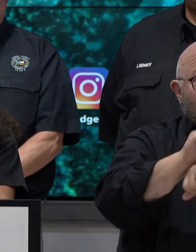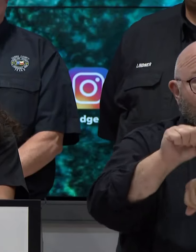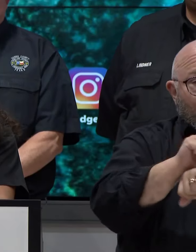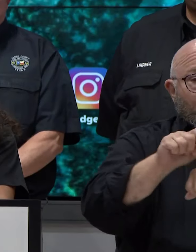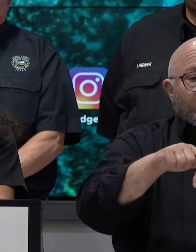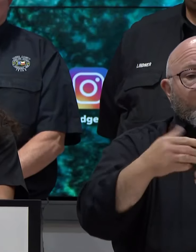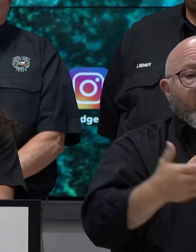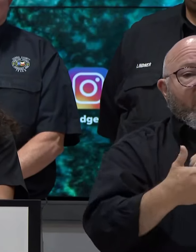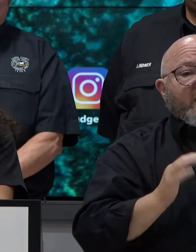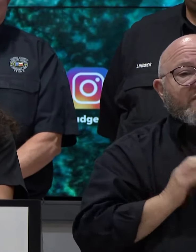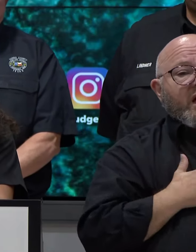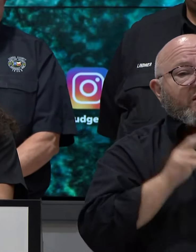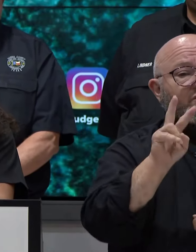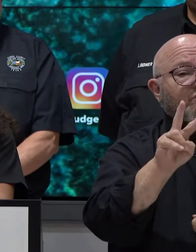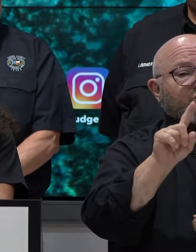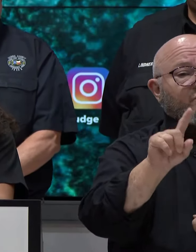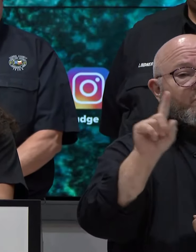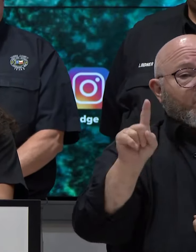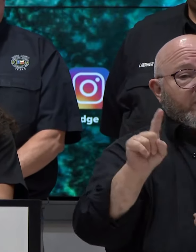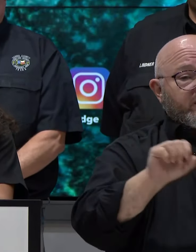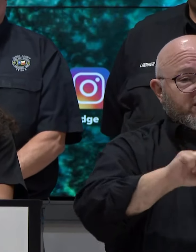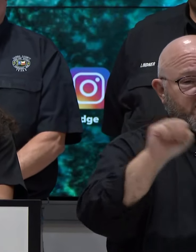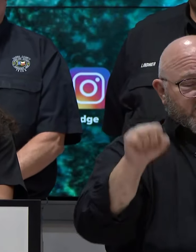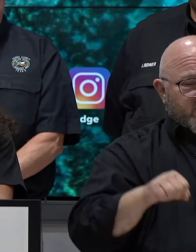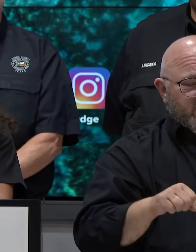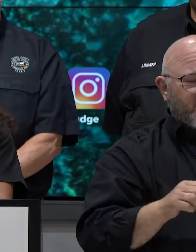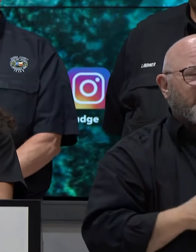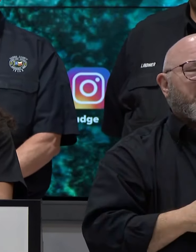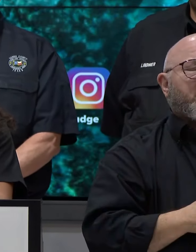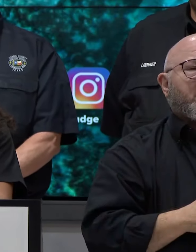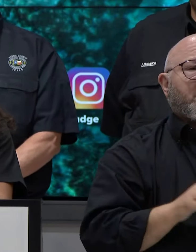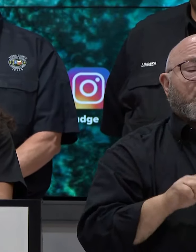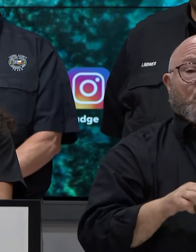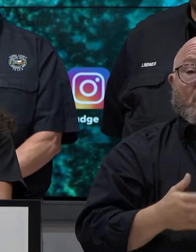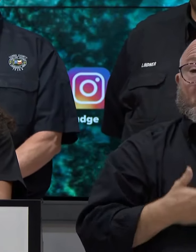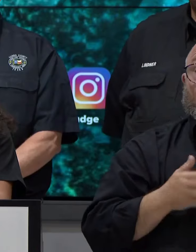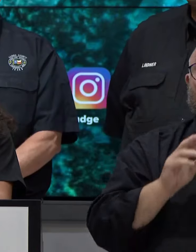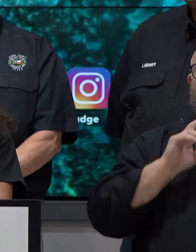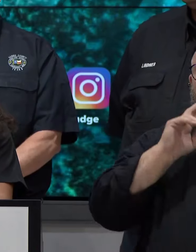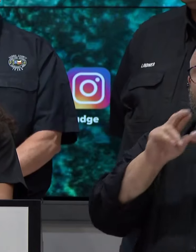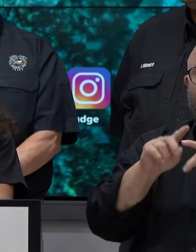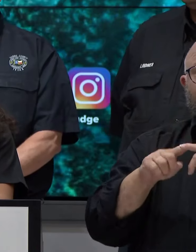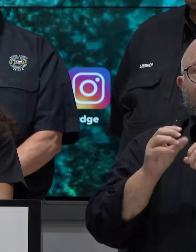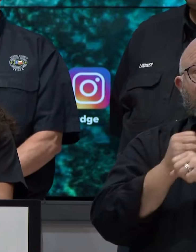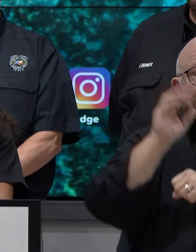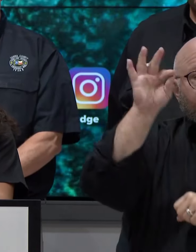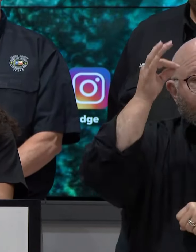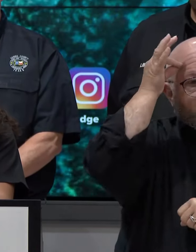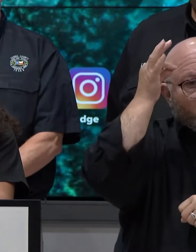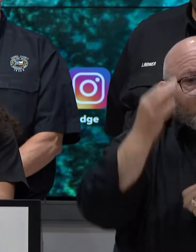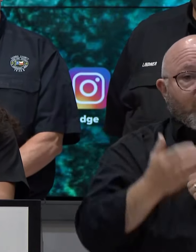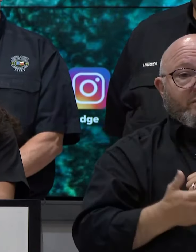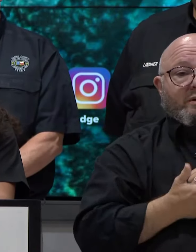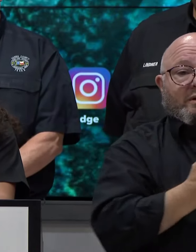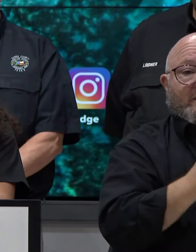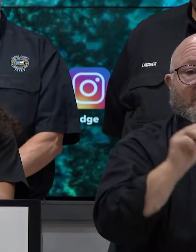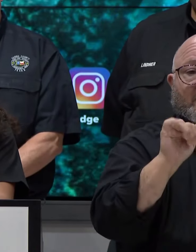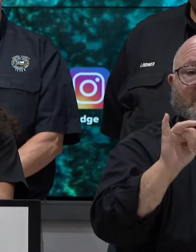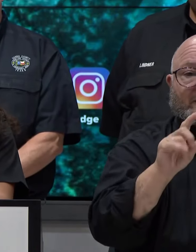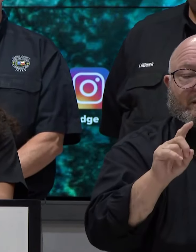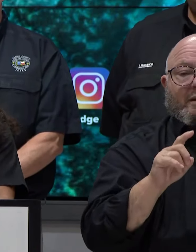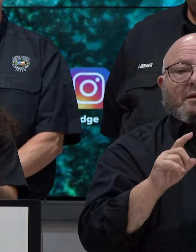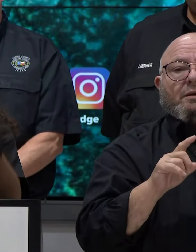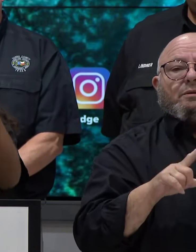to have our 211 system help respond, that trying to get that federal aid so that if it takes